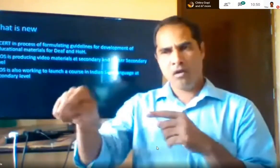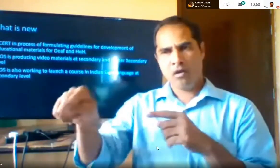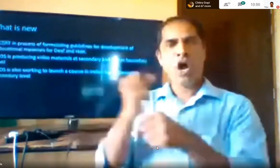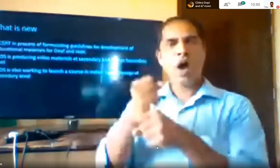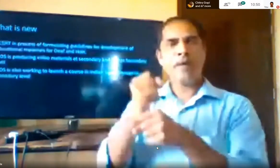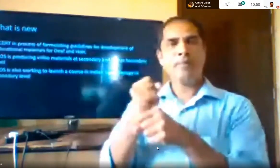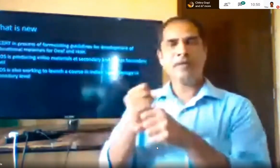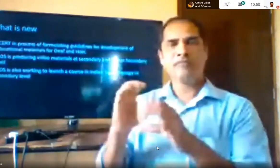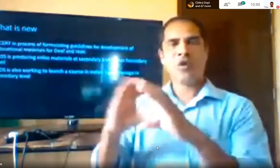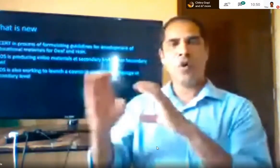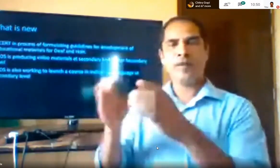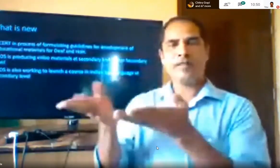MSDD.